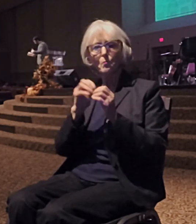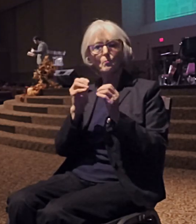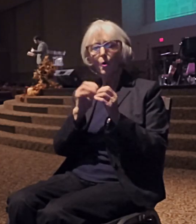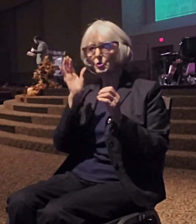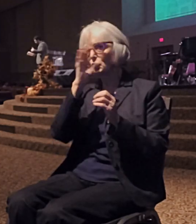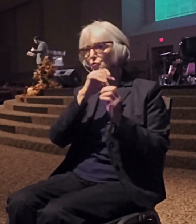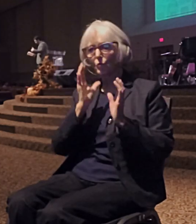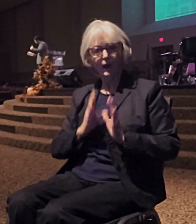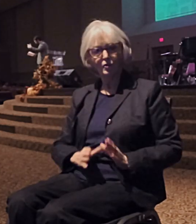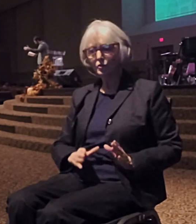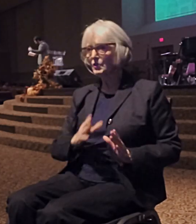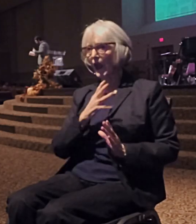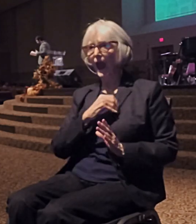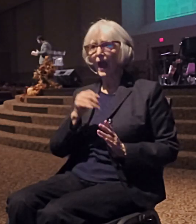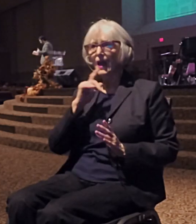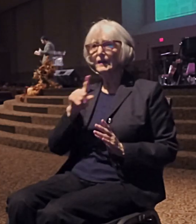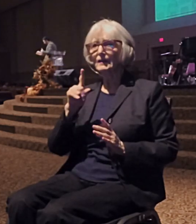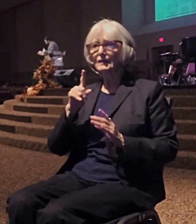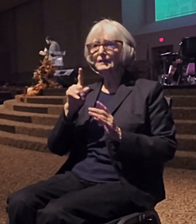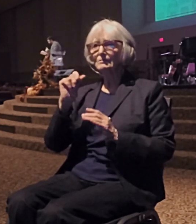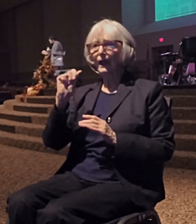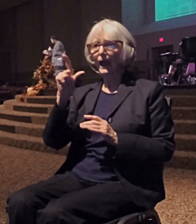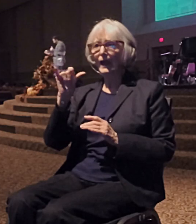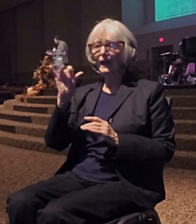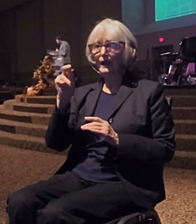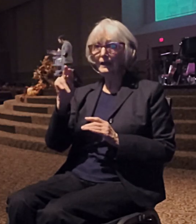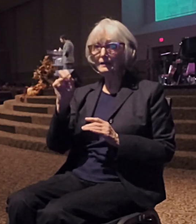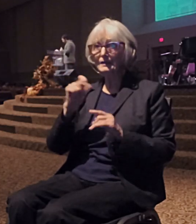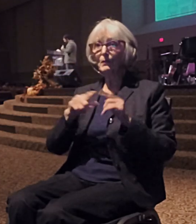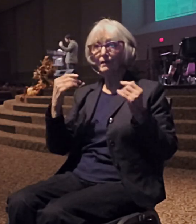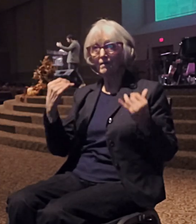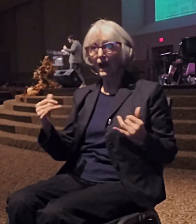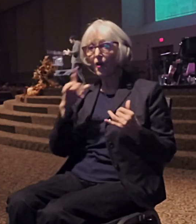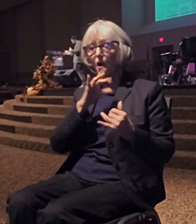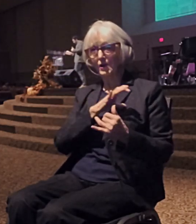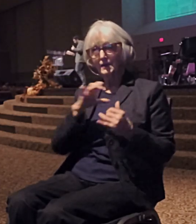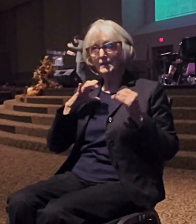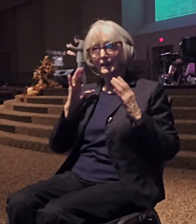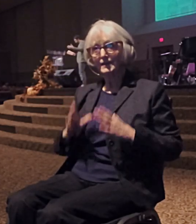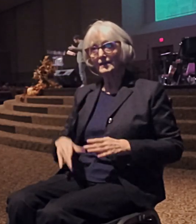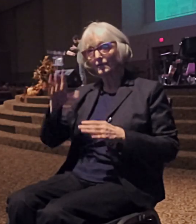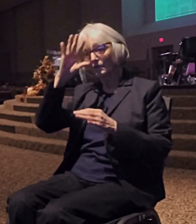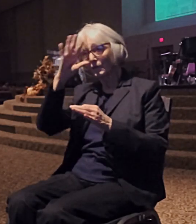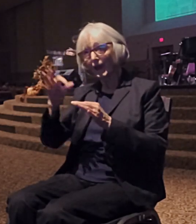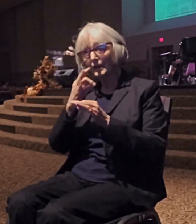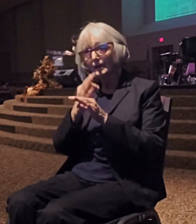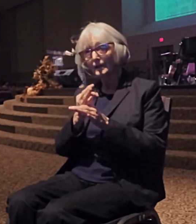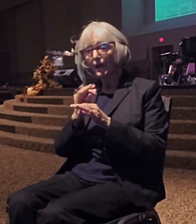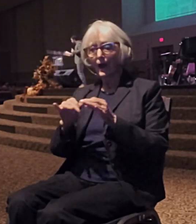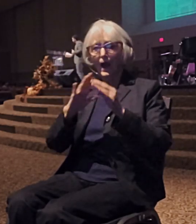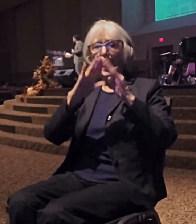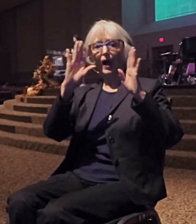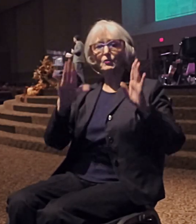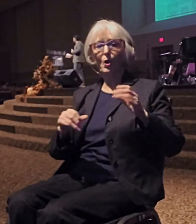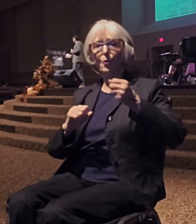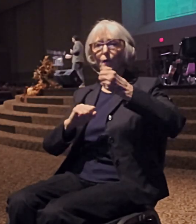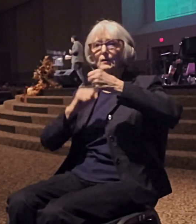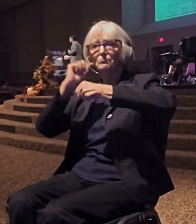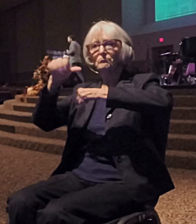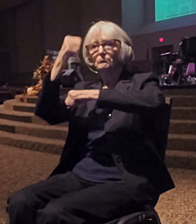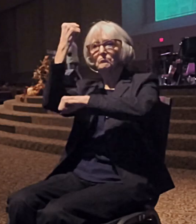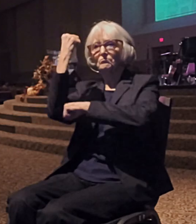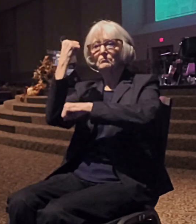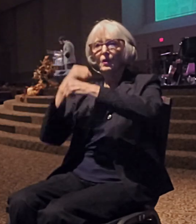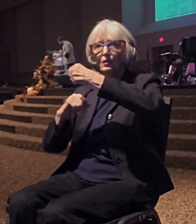fellow citizens with the saints and are of God's household. This household has been built on the foundation of the apostles and prophets,